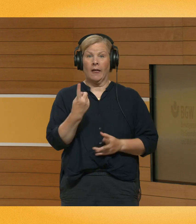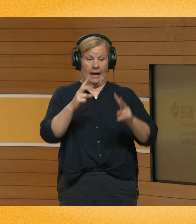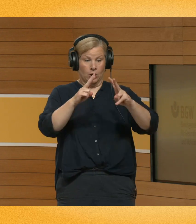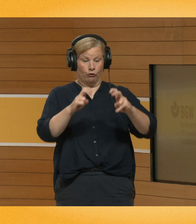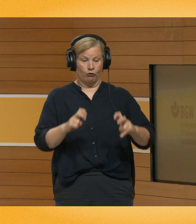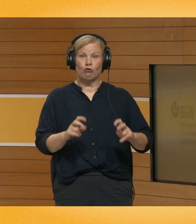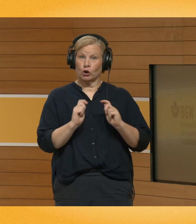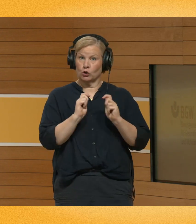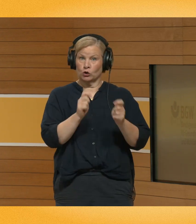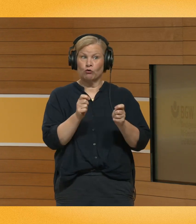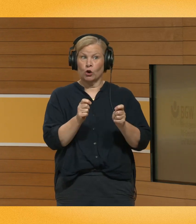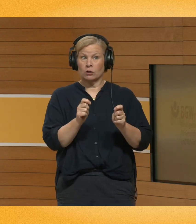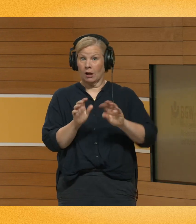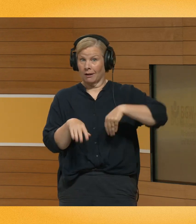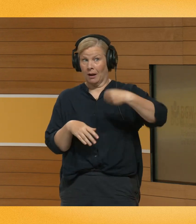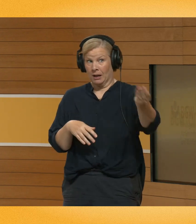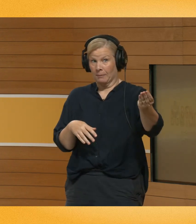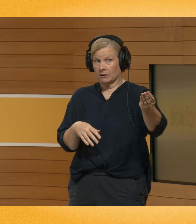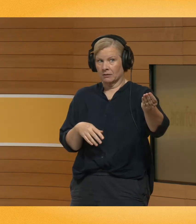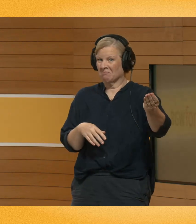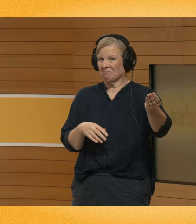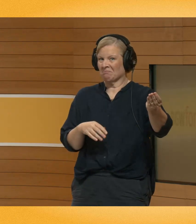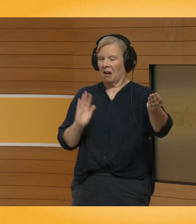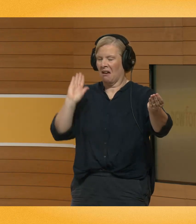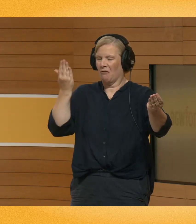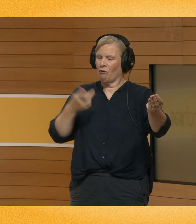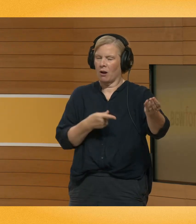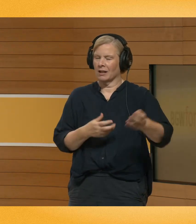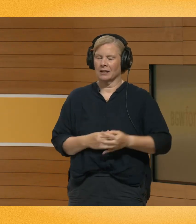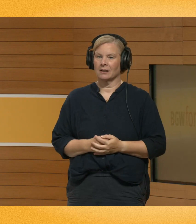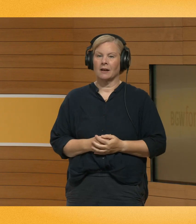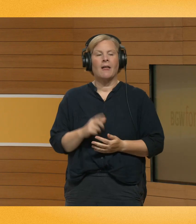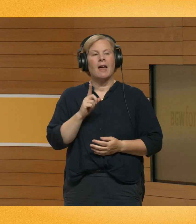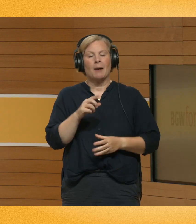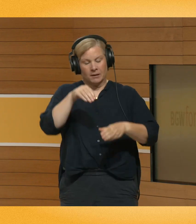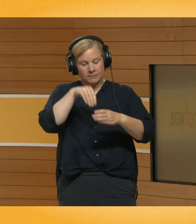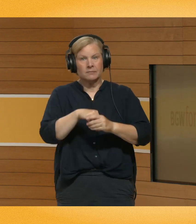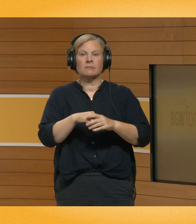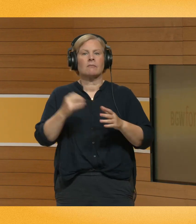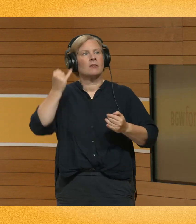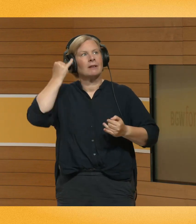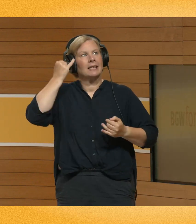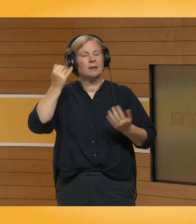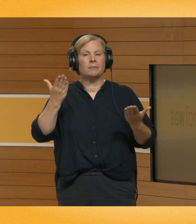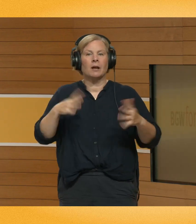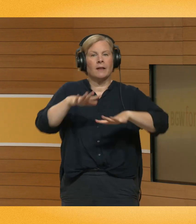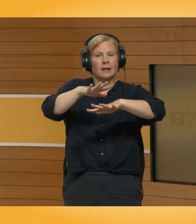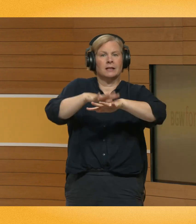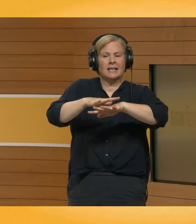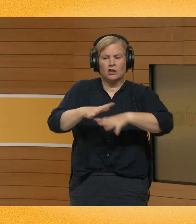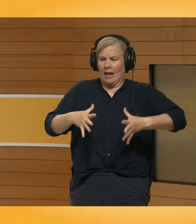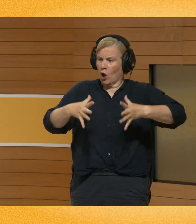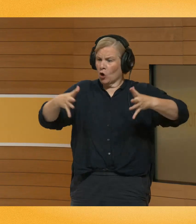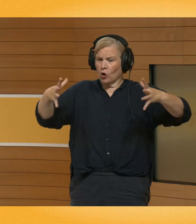that was also the idea, to create this huge network, that we're still keeping this network alive. We're now looking into